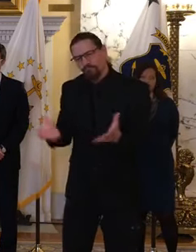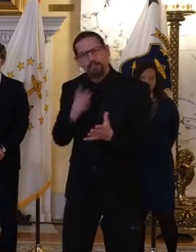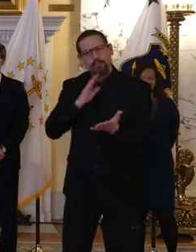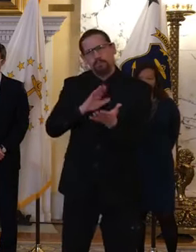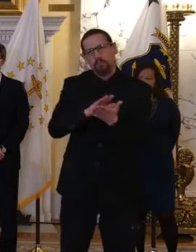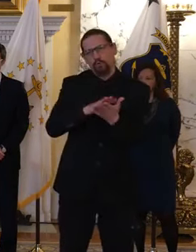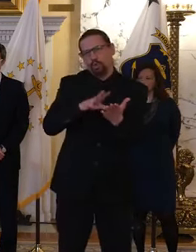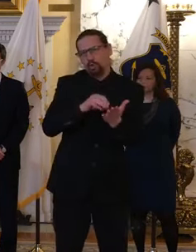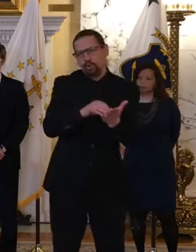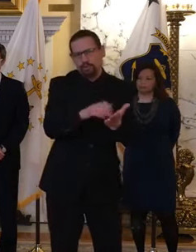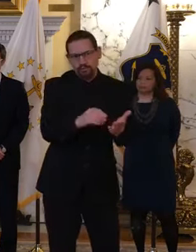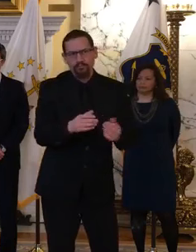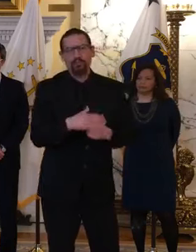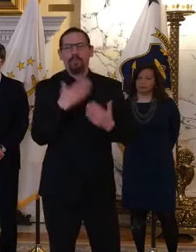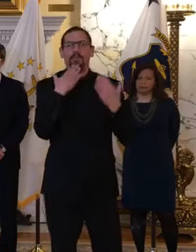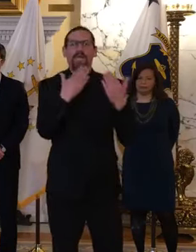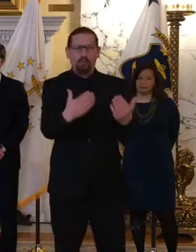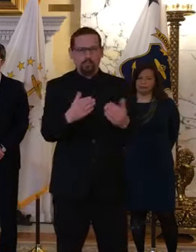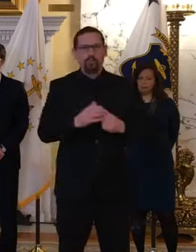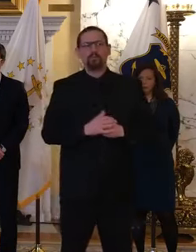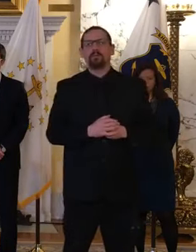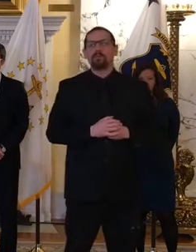continuing on with the education theme.